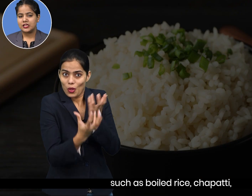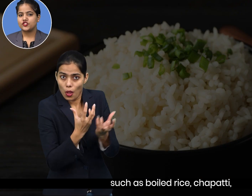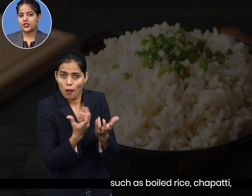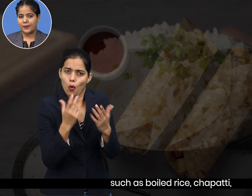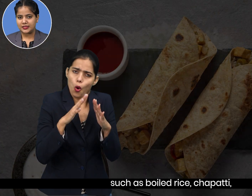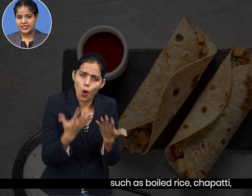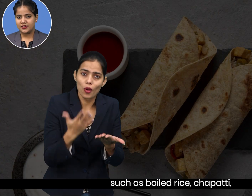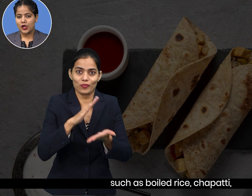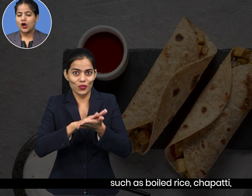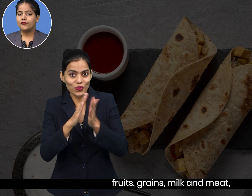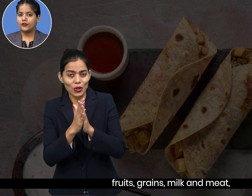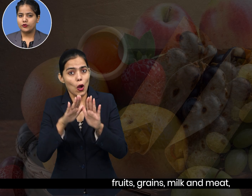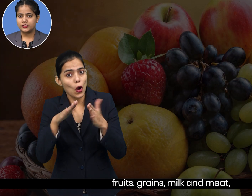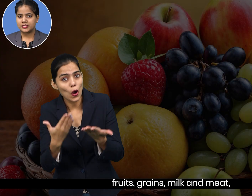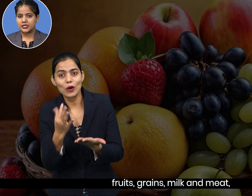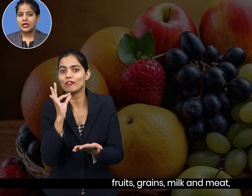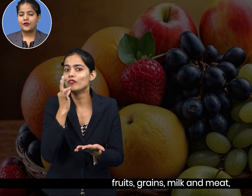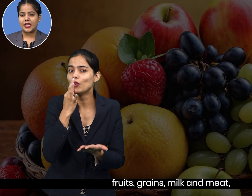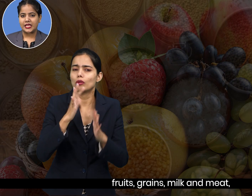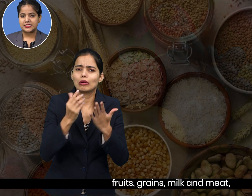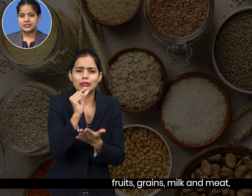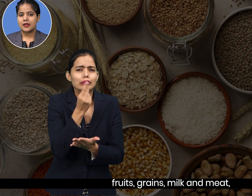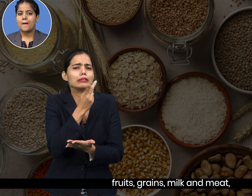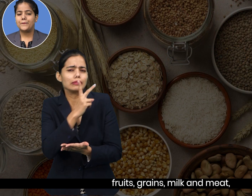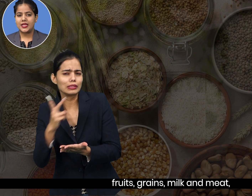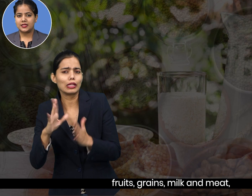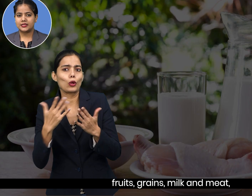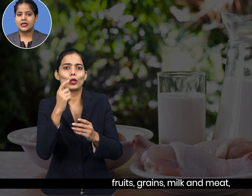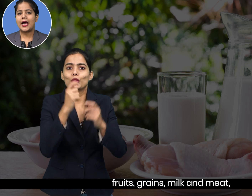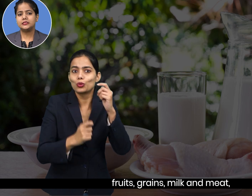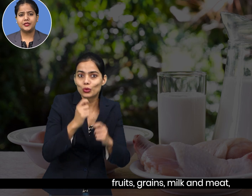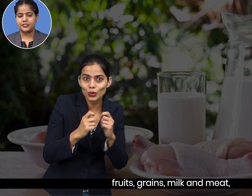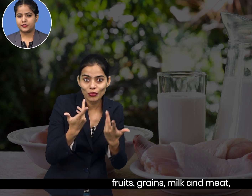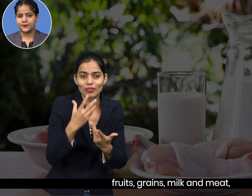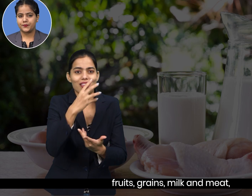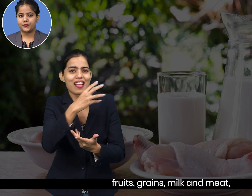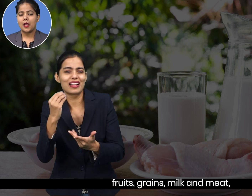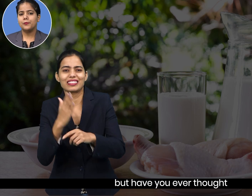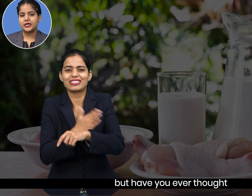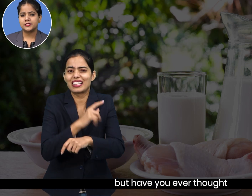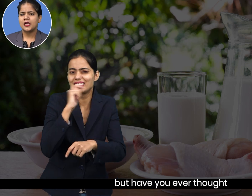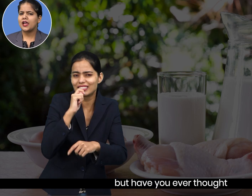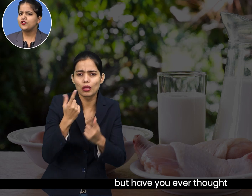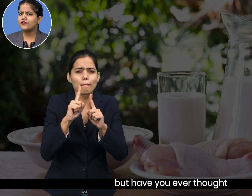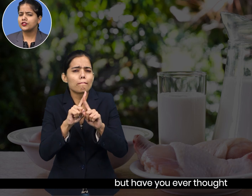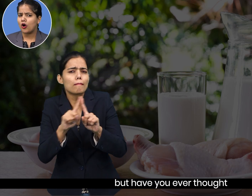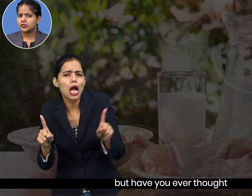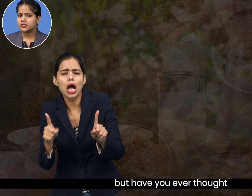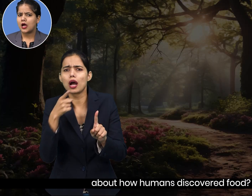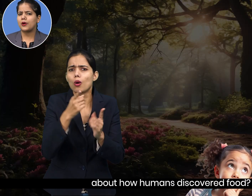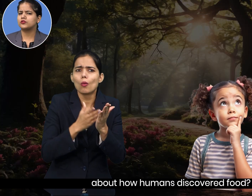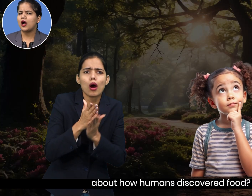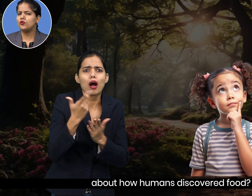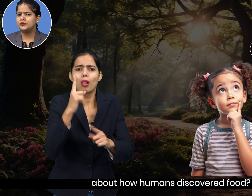rice, chapati, fruits, grains, milk, and meat. But have you ever